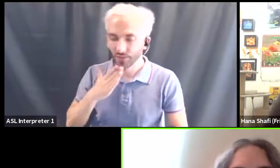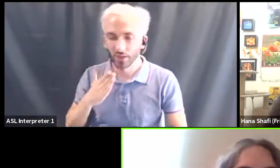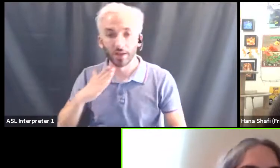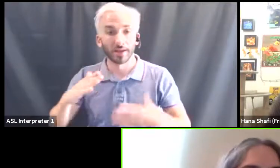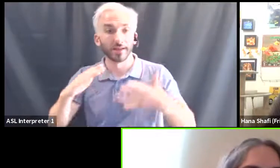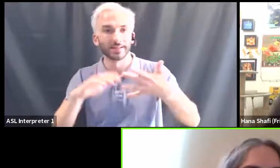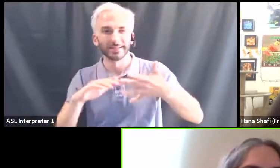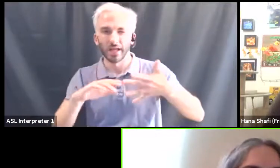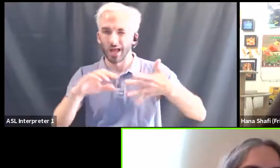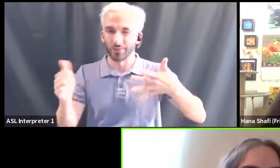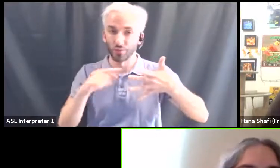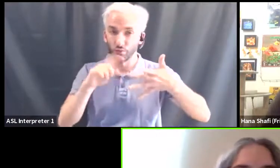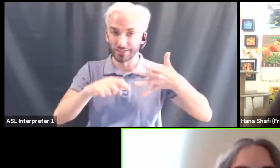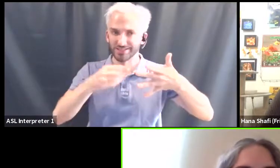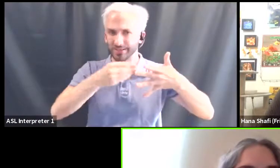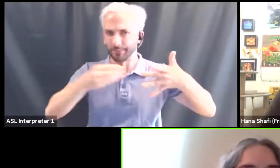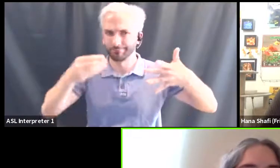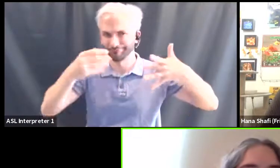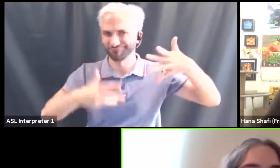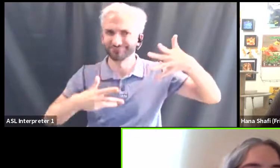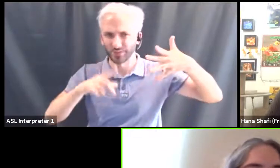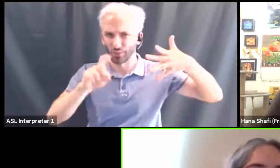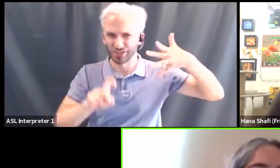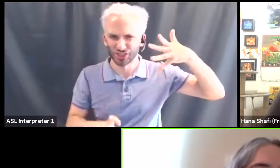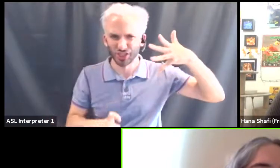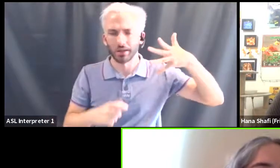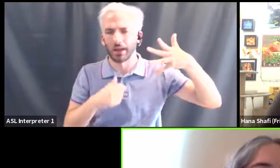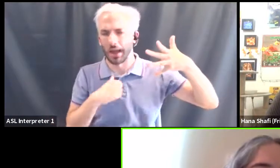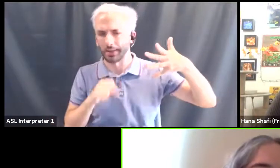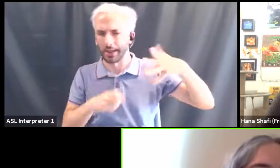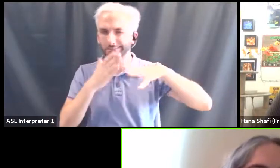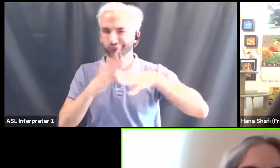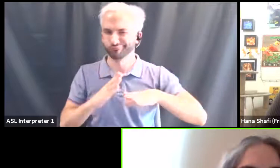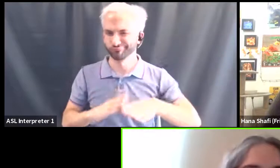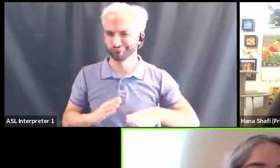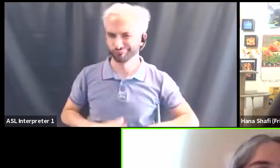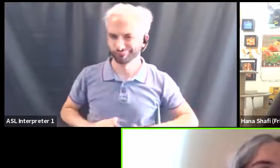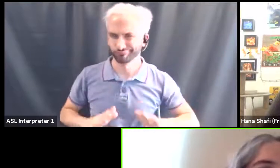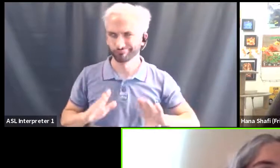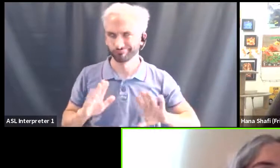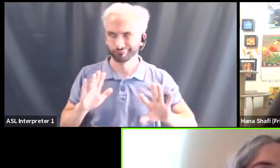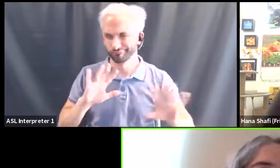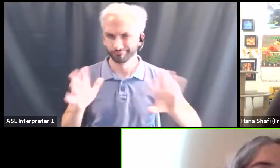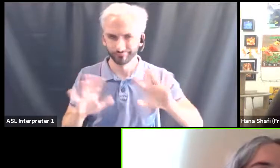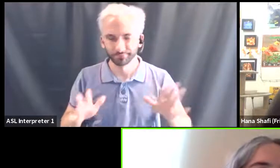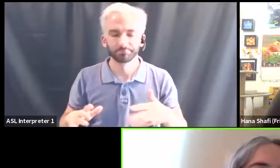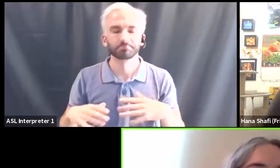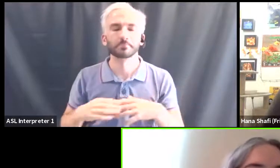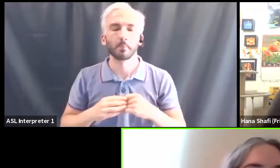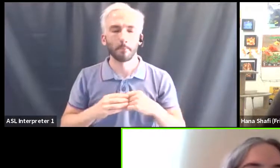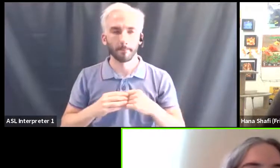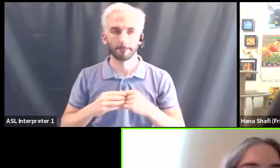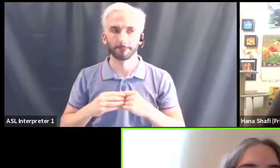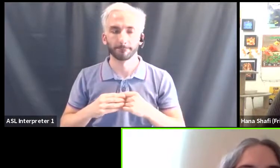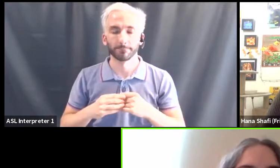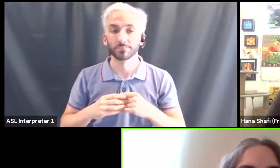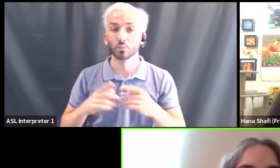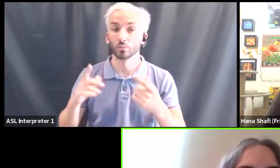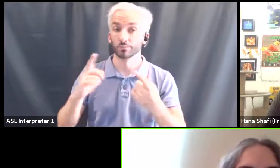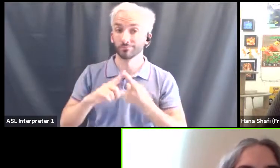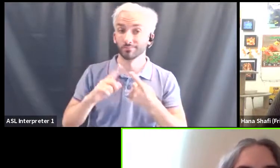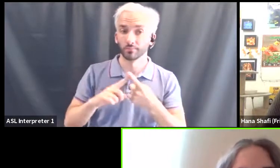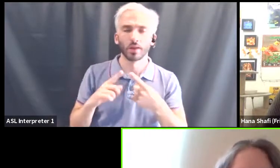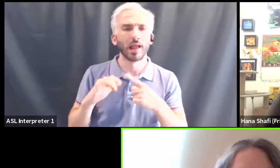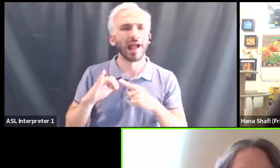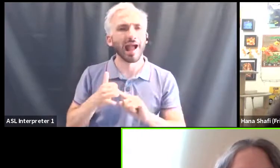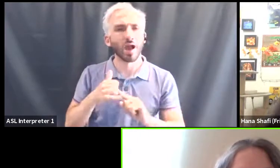multi-part question. So I'll read the whole question, but I can piece it as we go. So how can we recognize